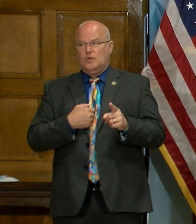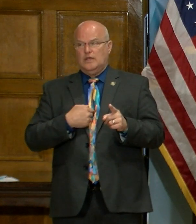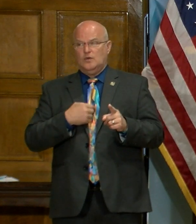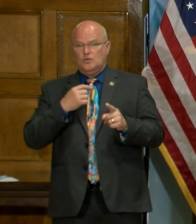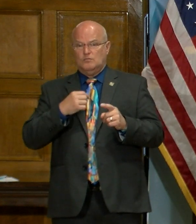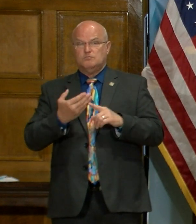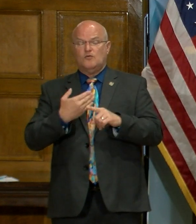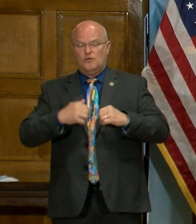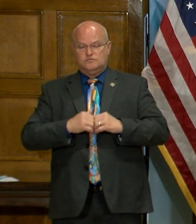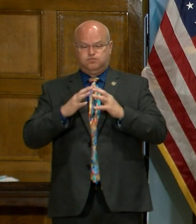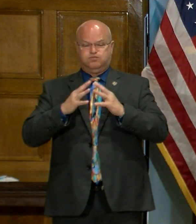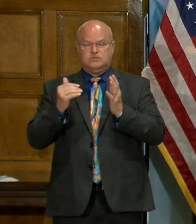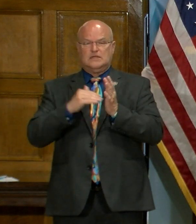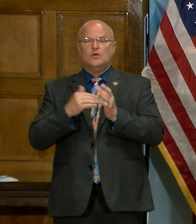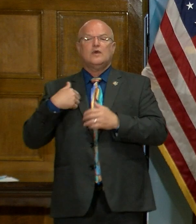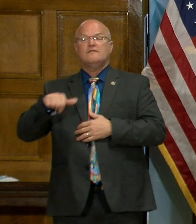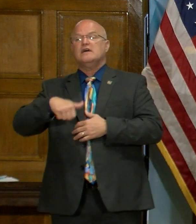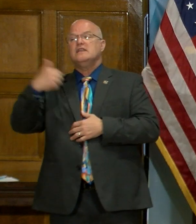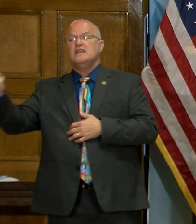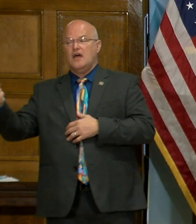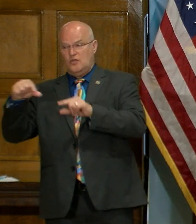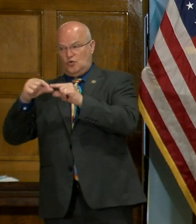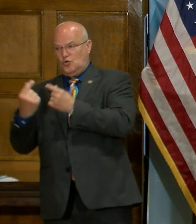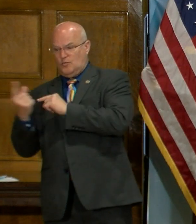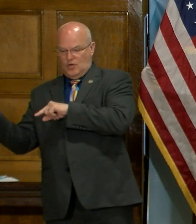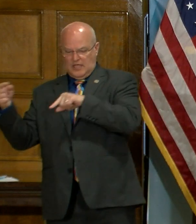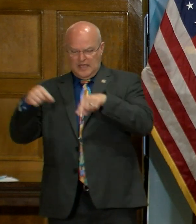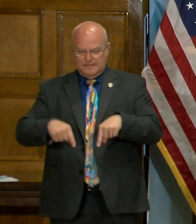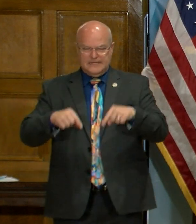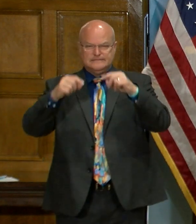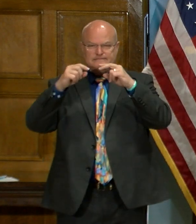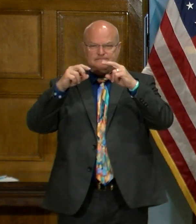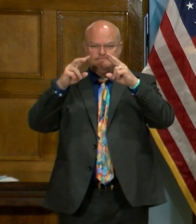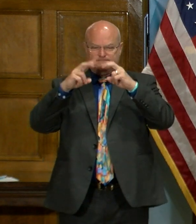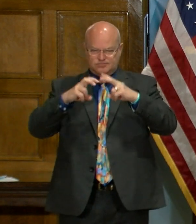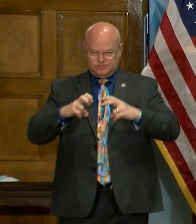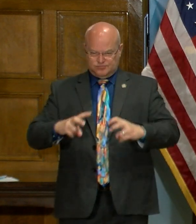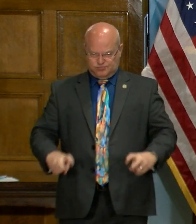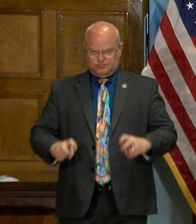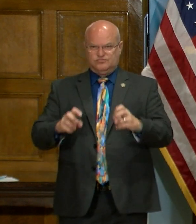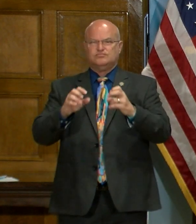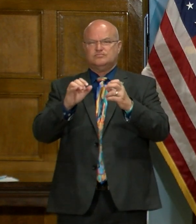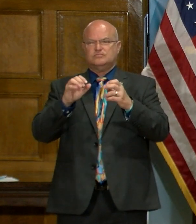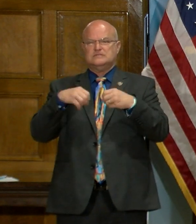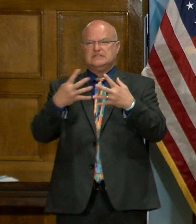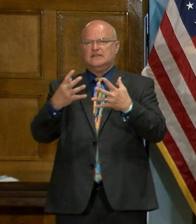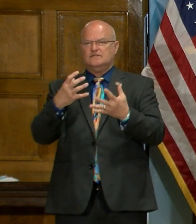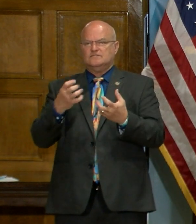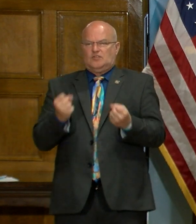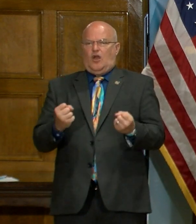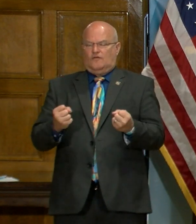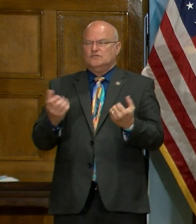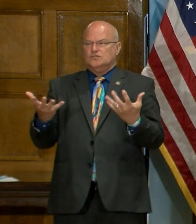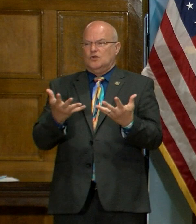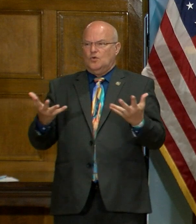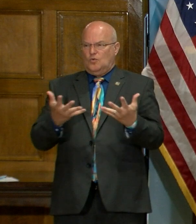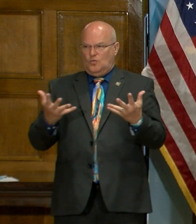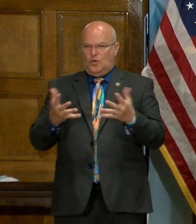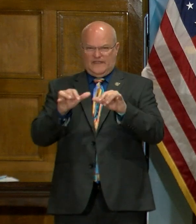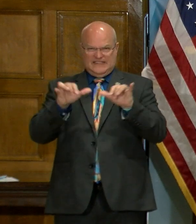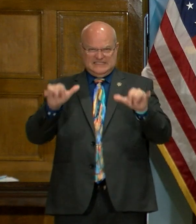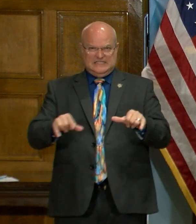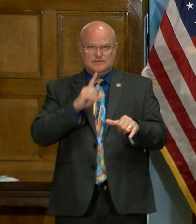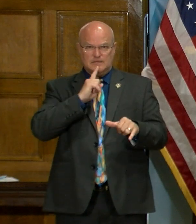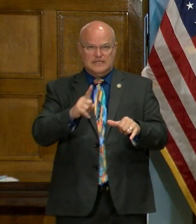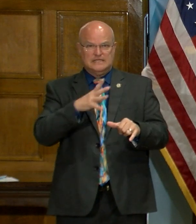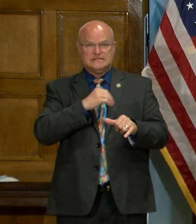we restart the system, we have another independent group that's going to come in and be able to give confidence in what the